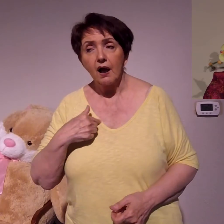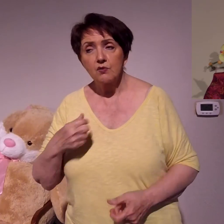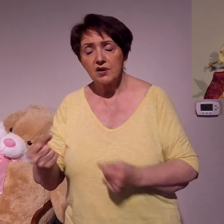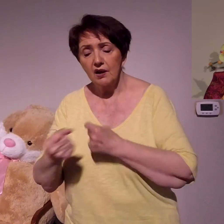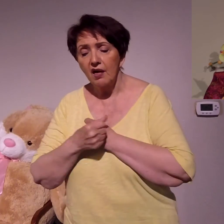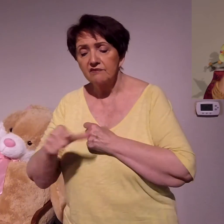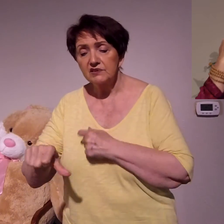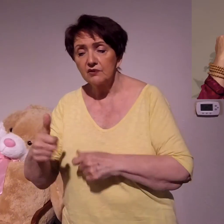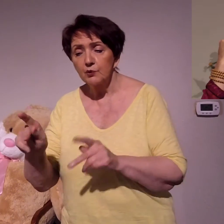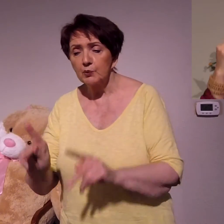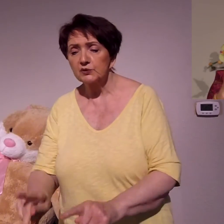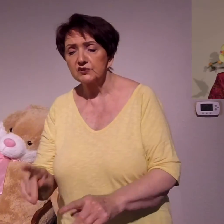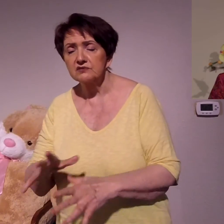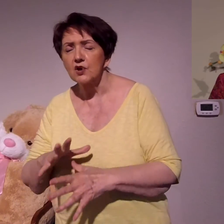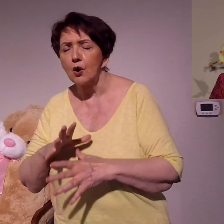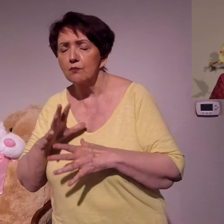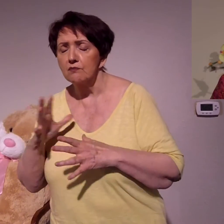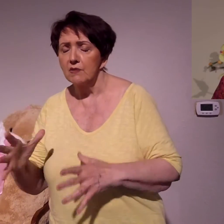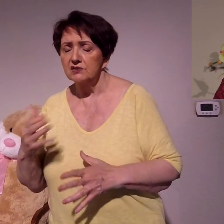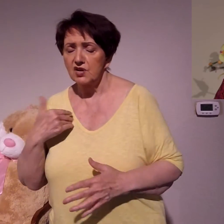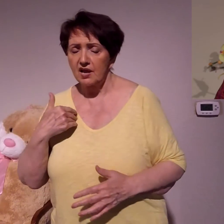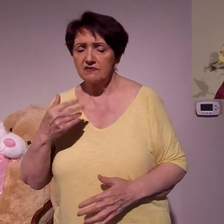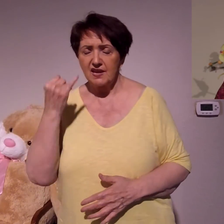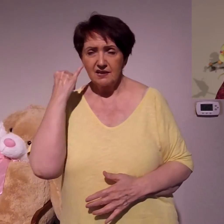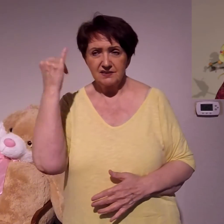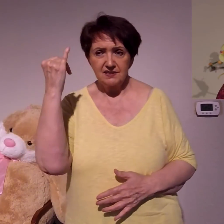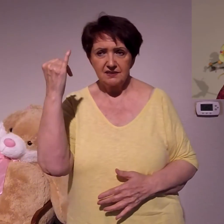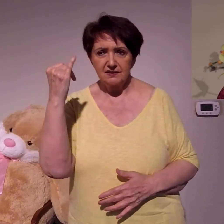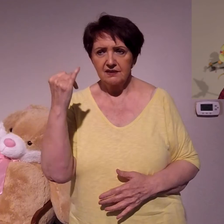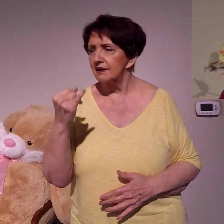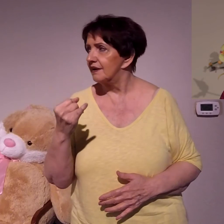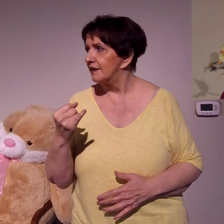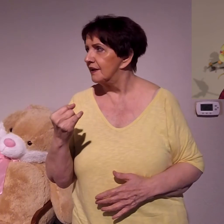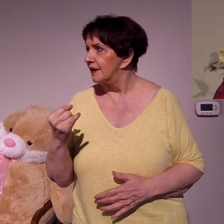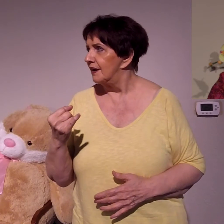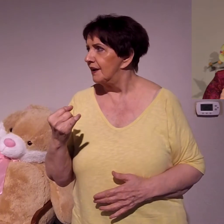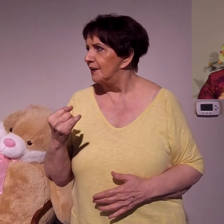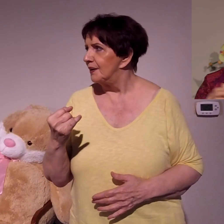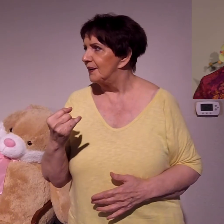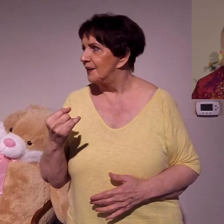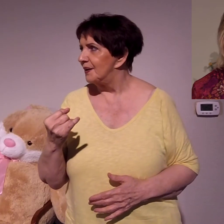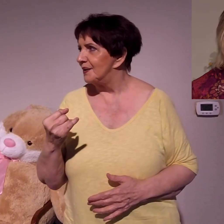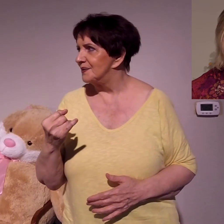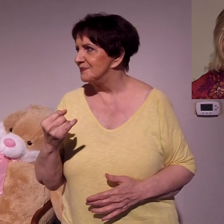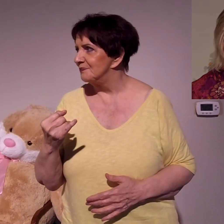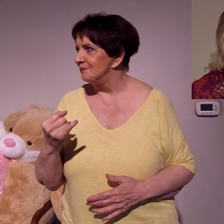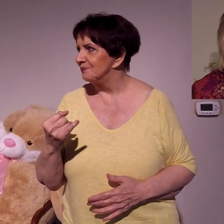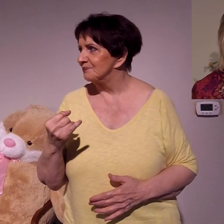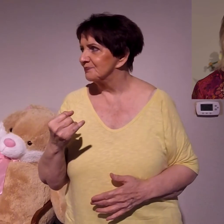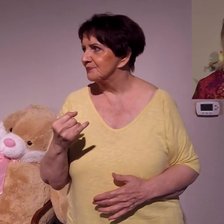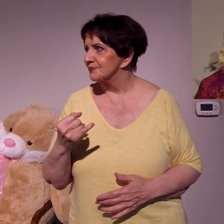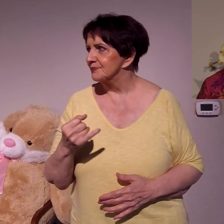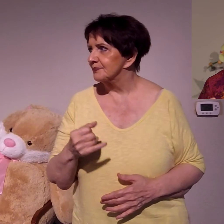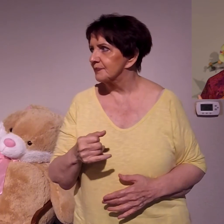As many as you know, on my birthday in 2014, I was diagnosed with breast cancer. And